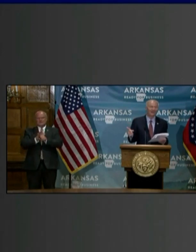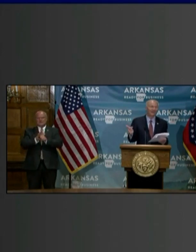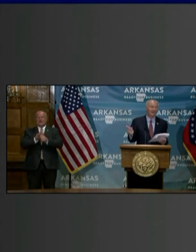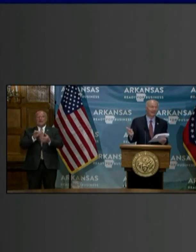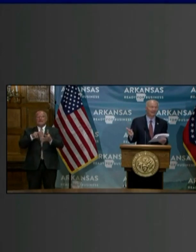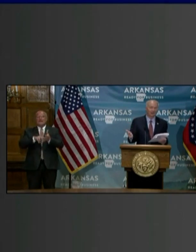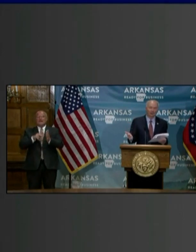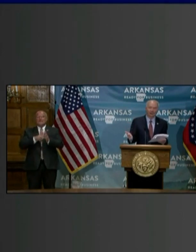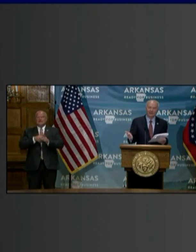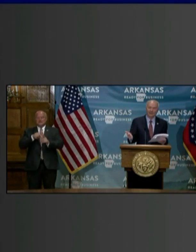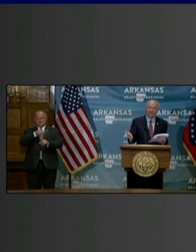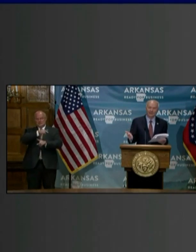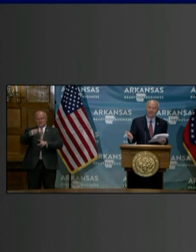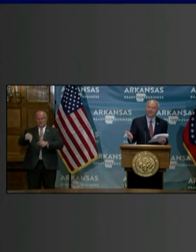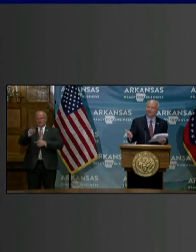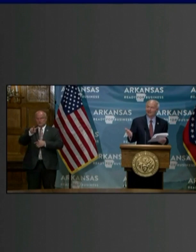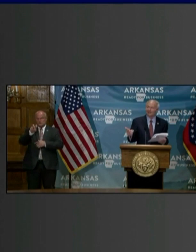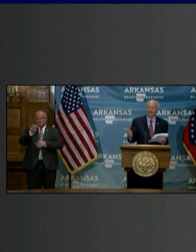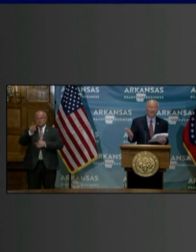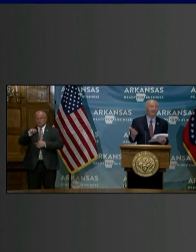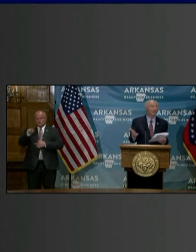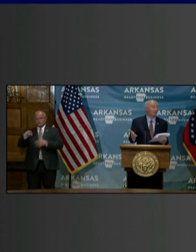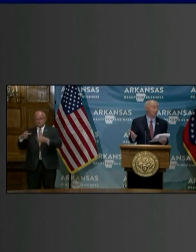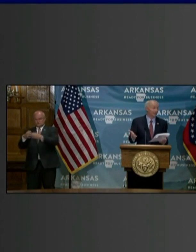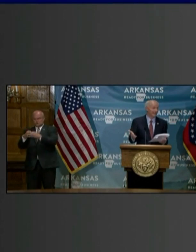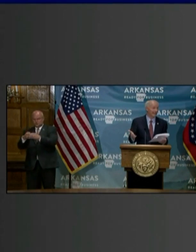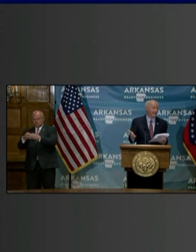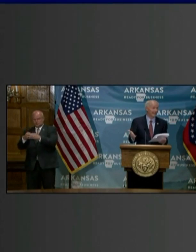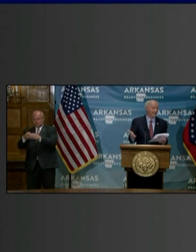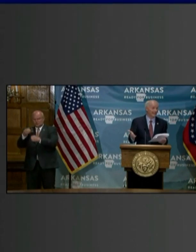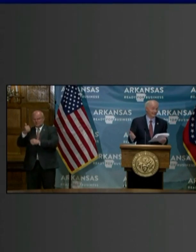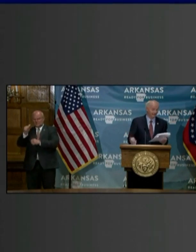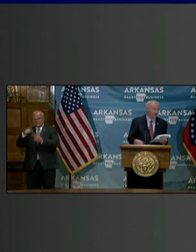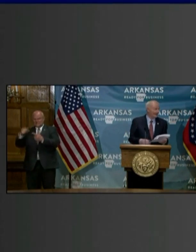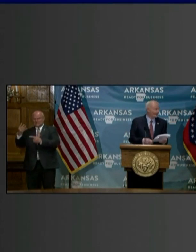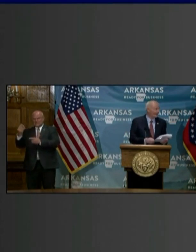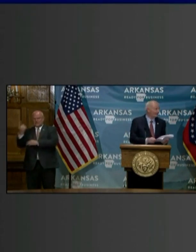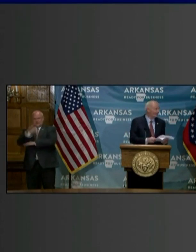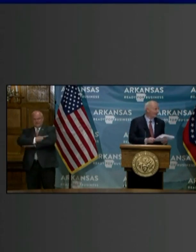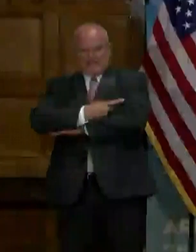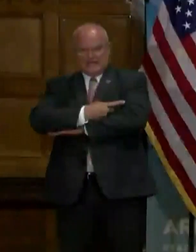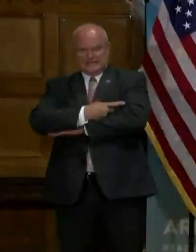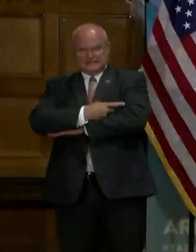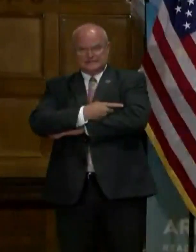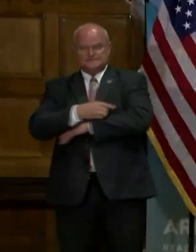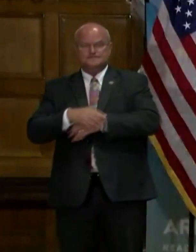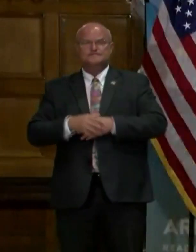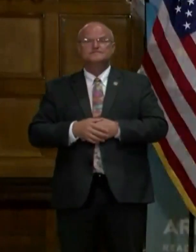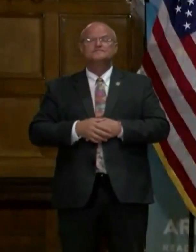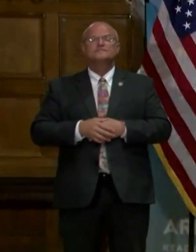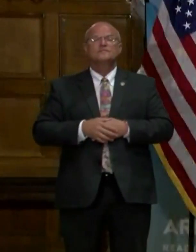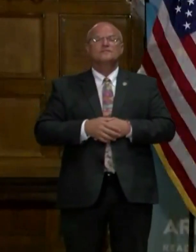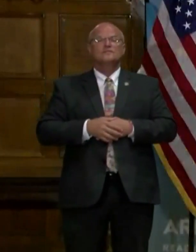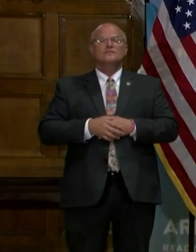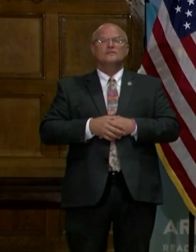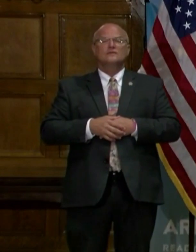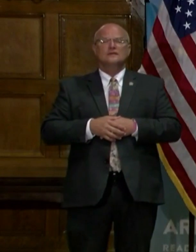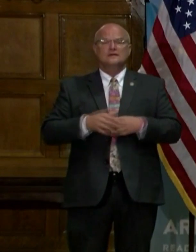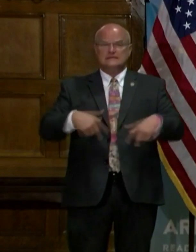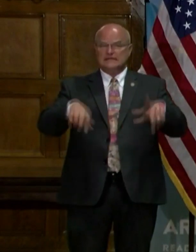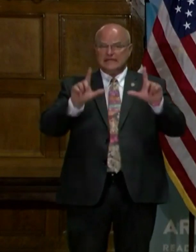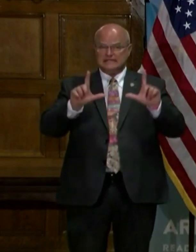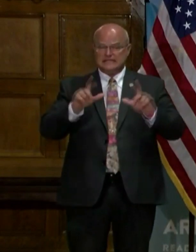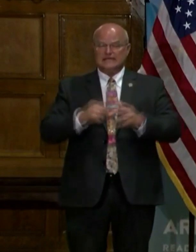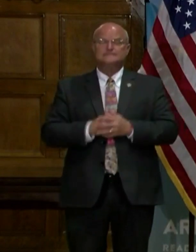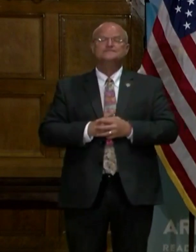to isolate, they have to quarantine for 10 or 14 days. And then if you go to the